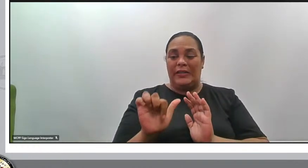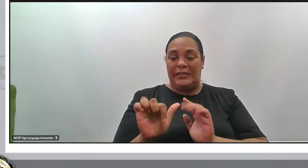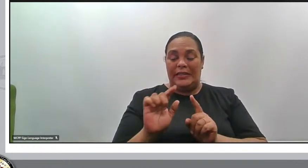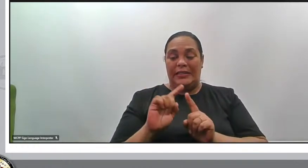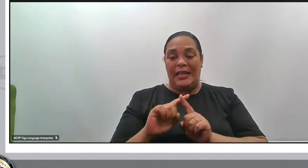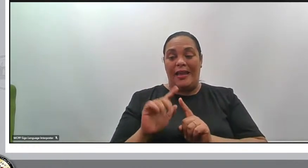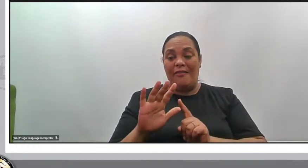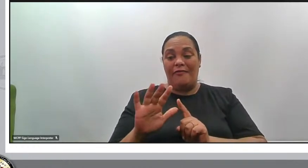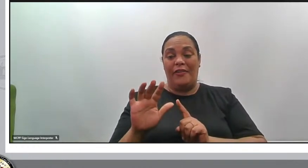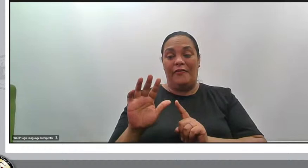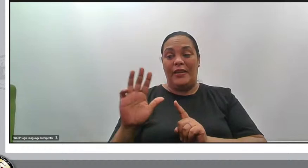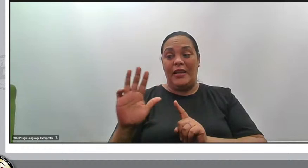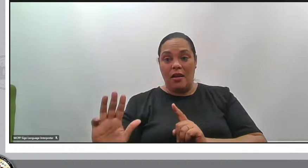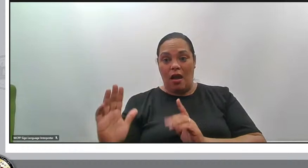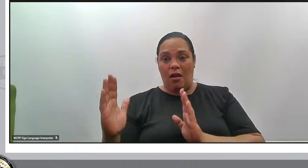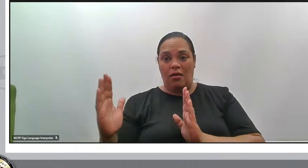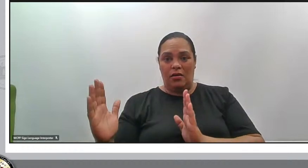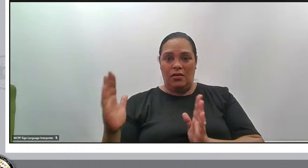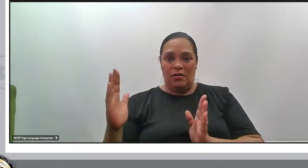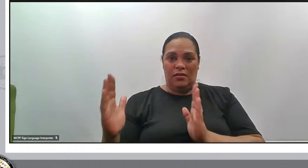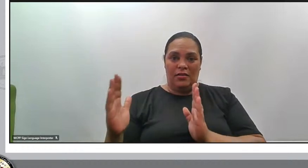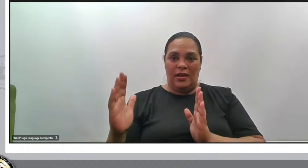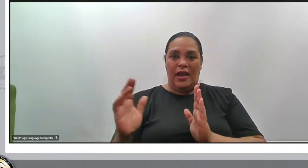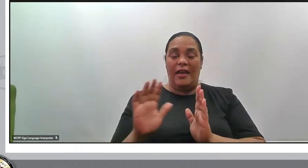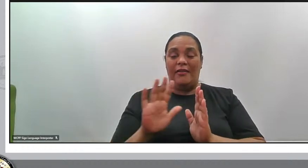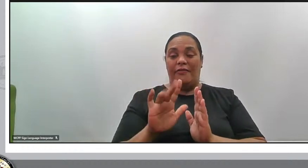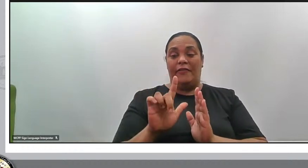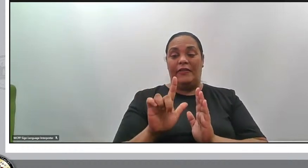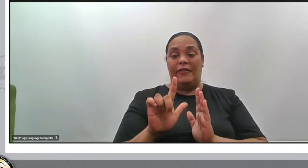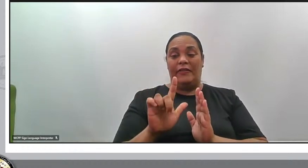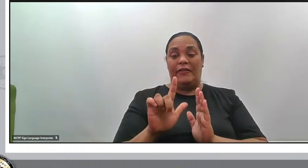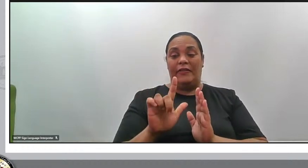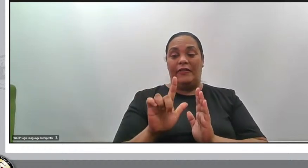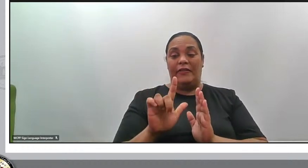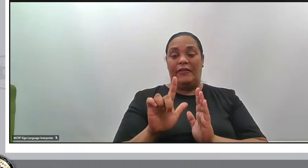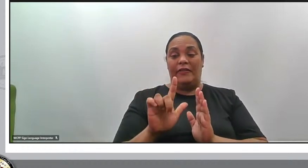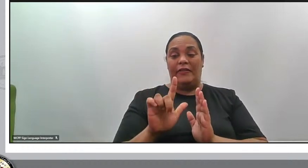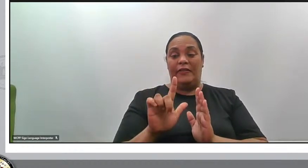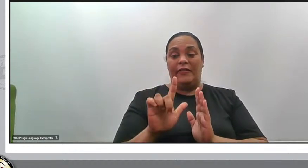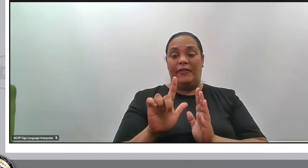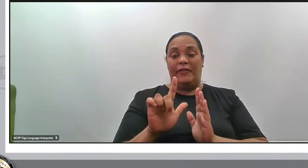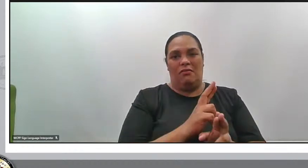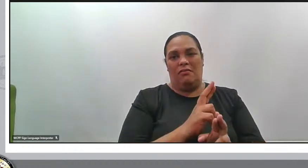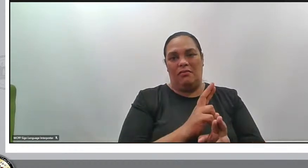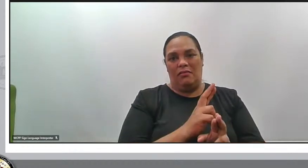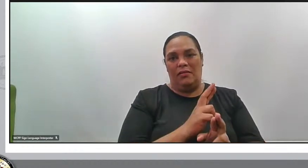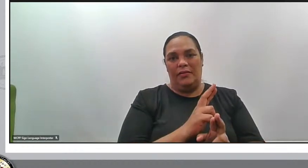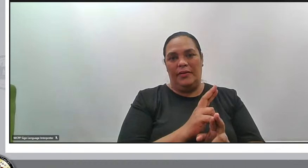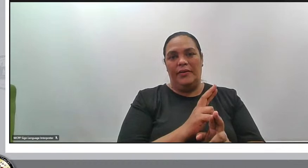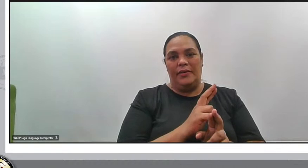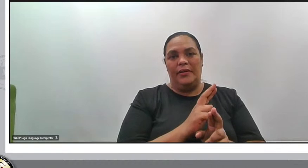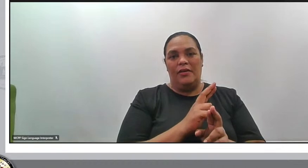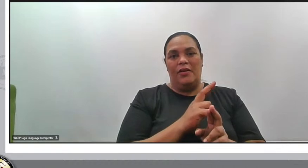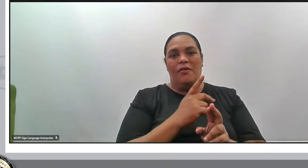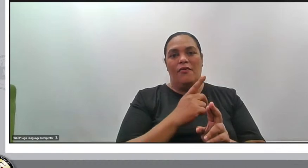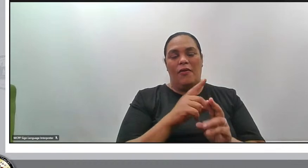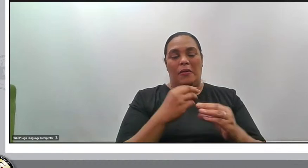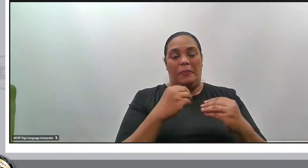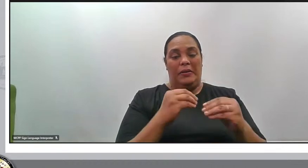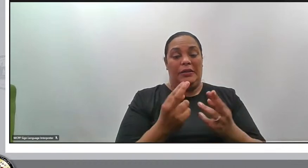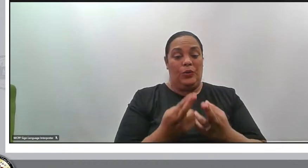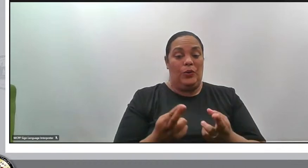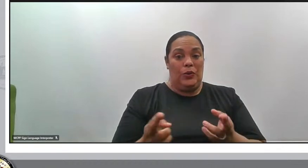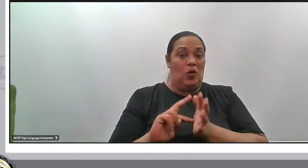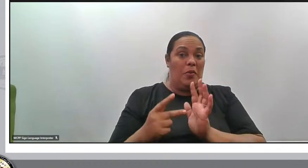page 59, as well as 57, the referral to enterprise resource